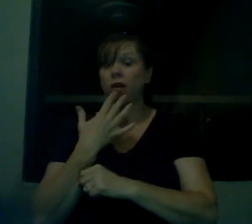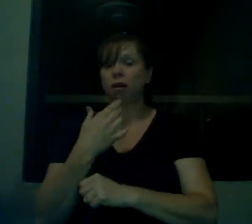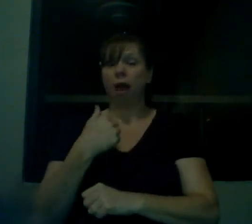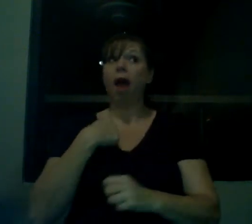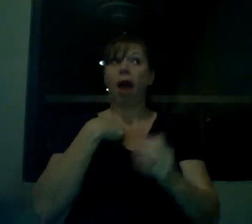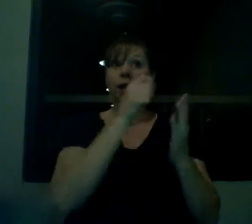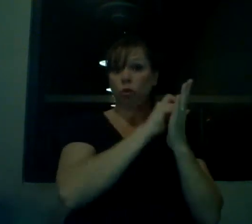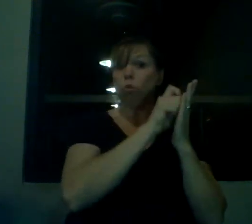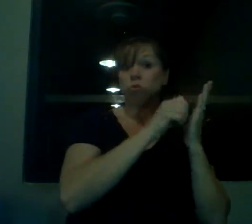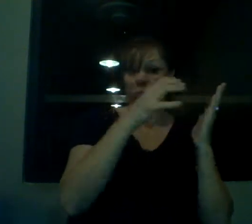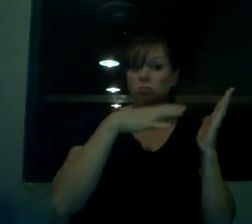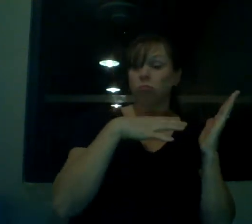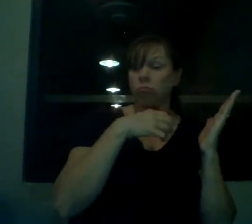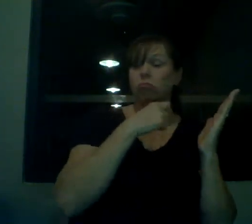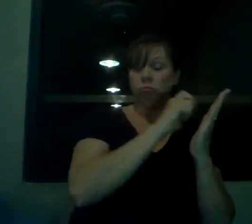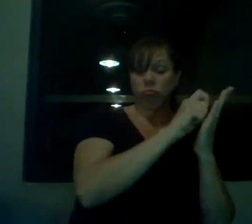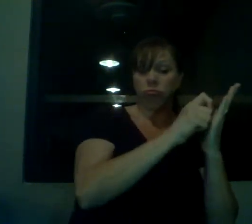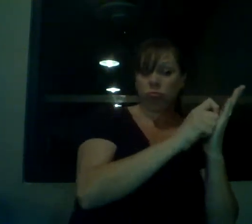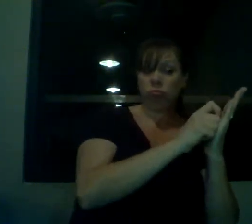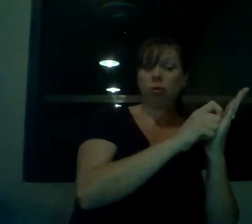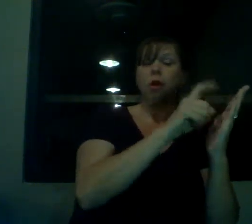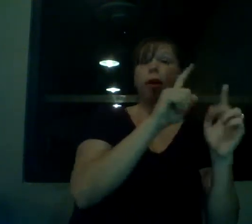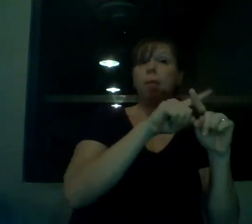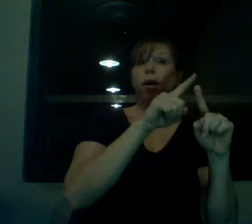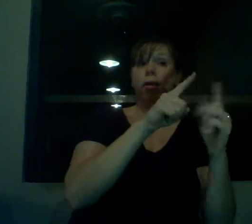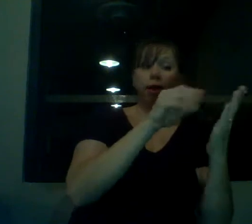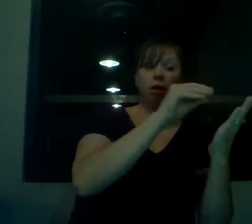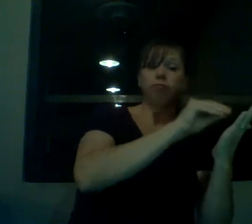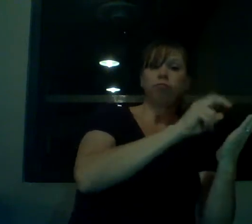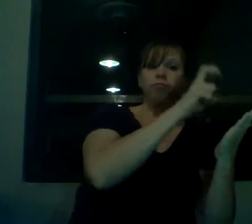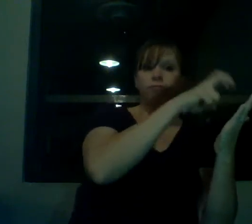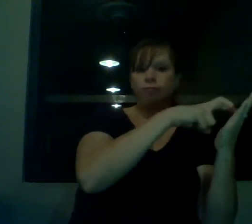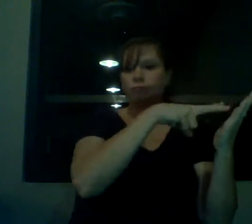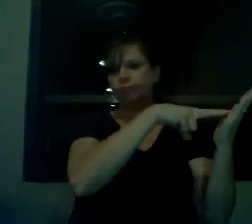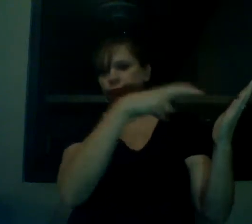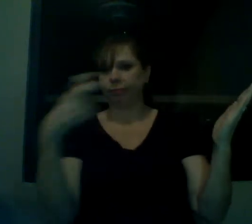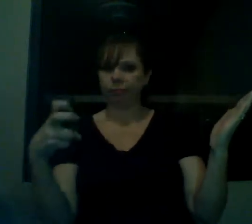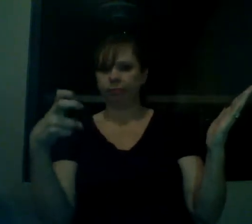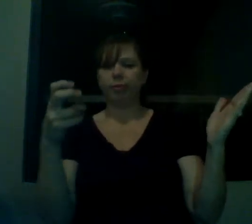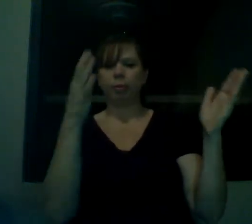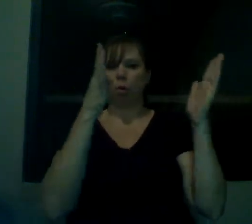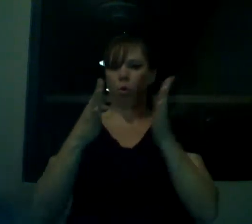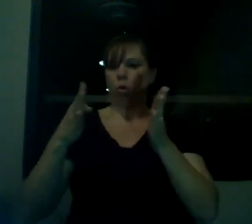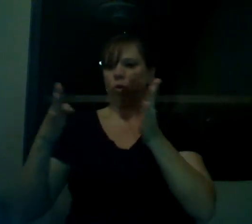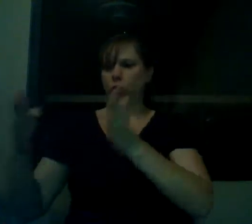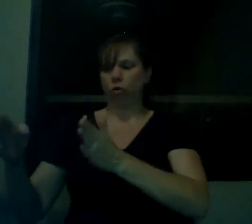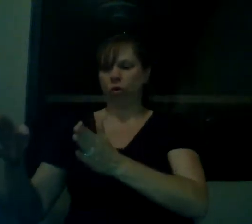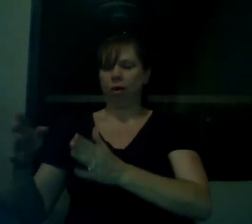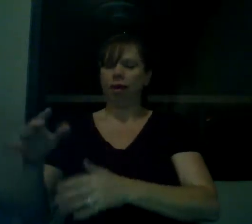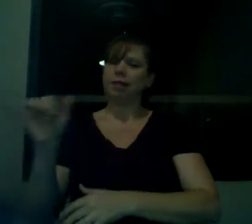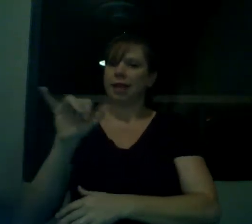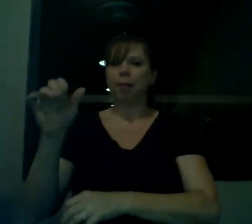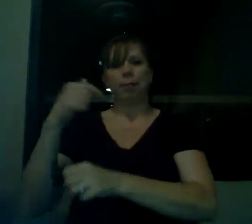but then I go put it in at work, and it's very color coordinated. At work, it's very color coordinated because that's the way I